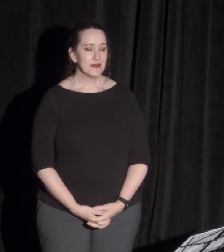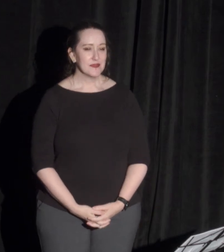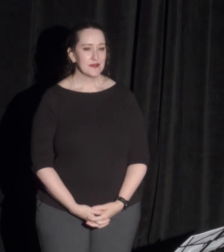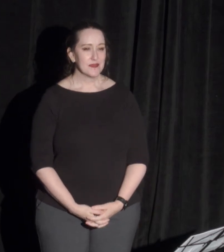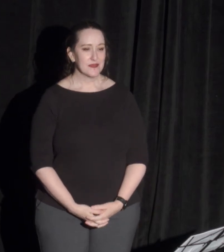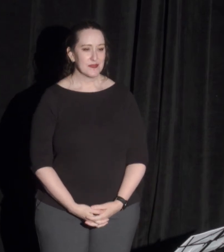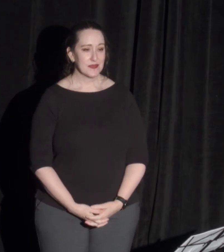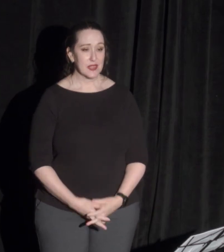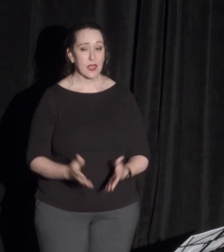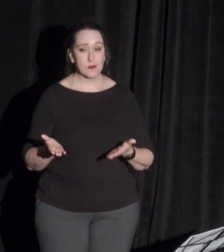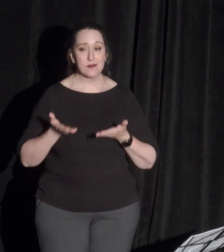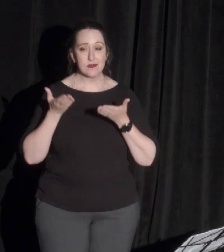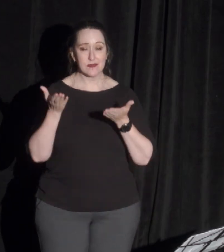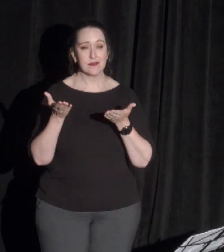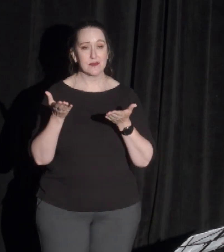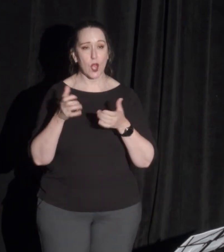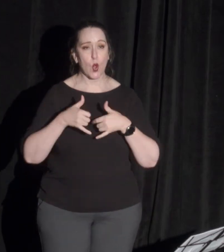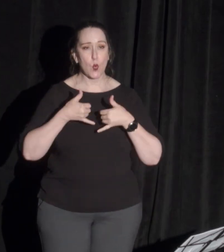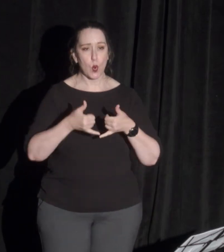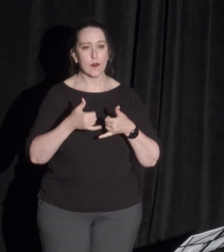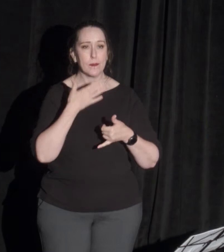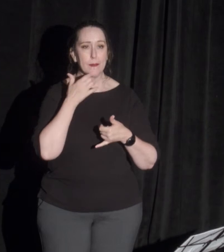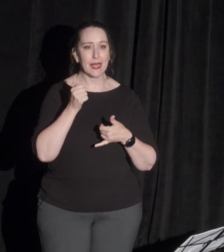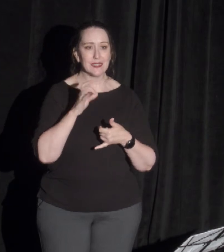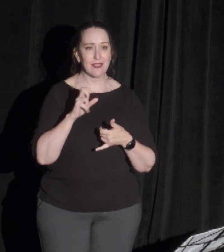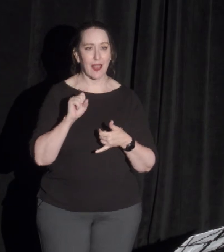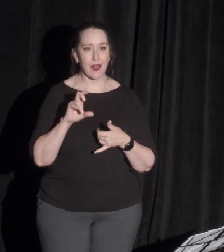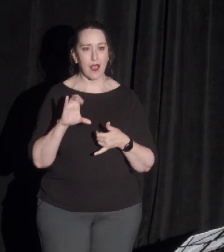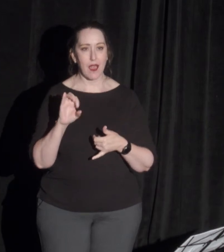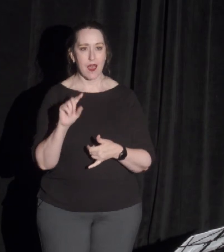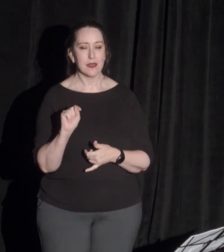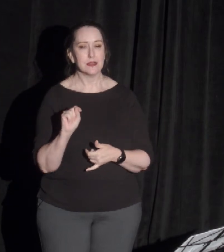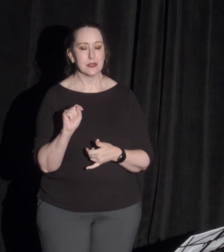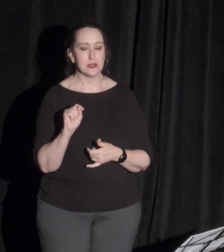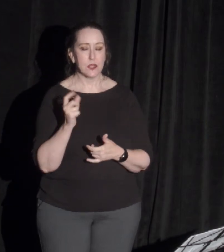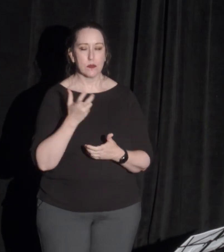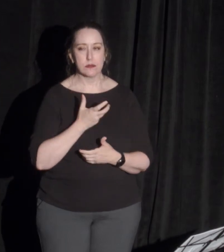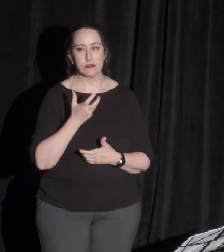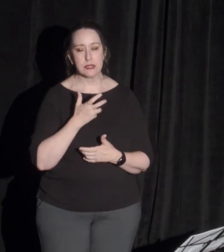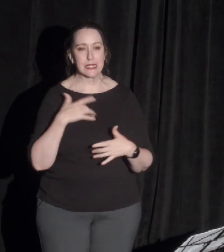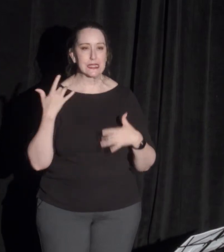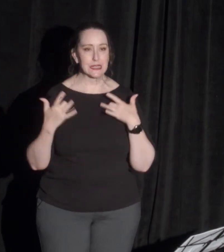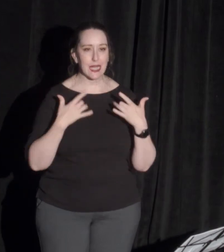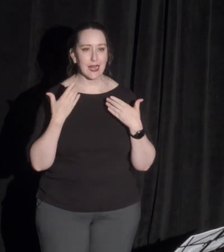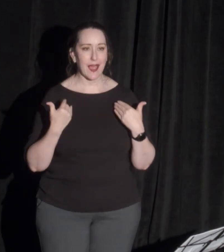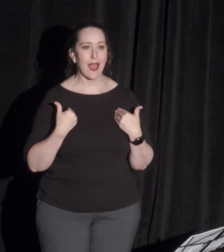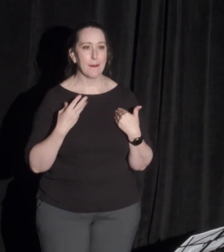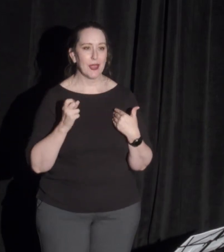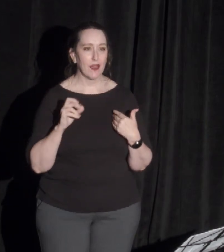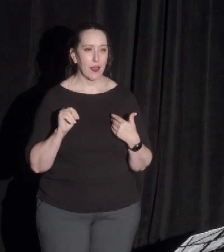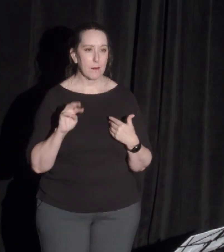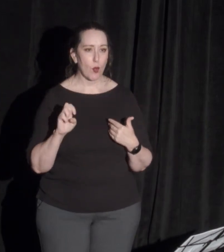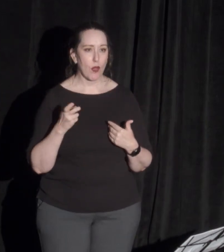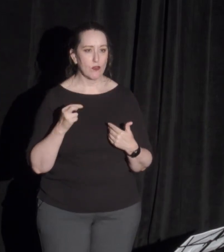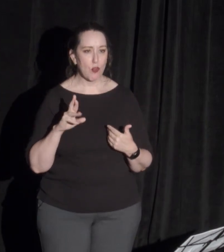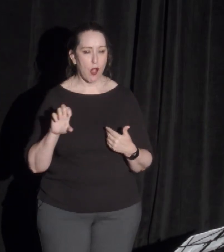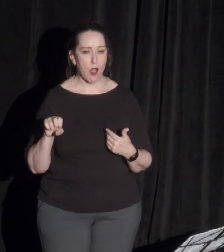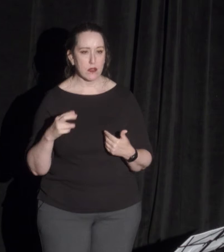To present the award for Best Fan Cast, we are incredibly excited to have Marianne Mohanraj here. Marianne